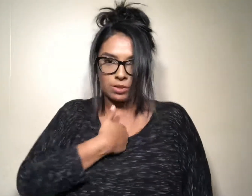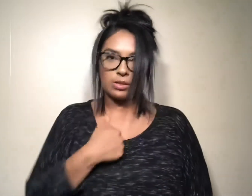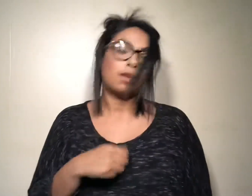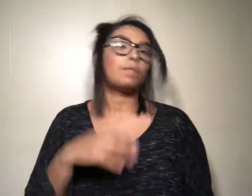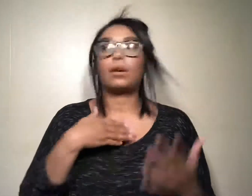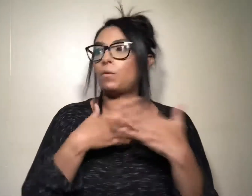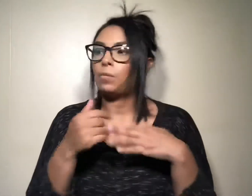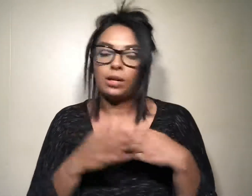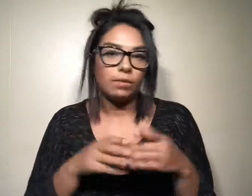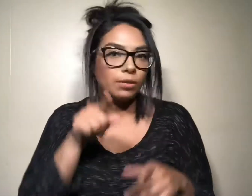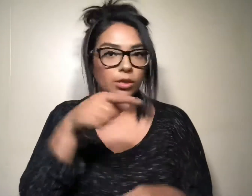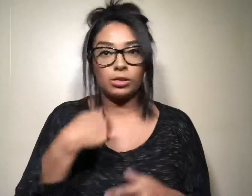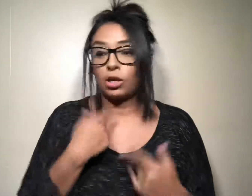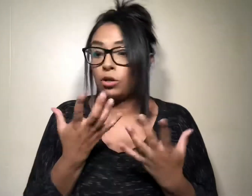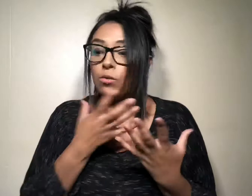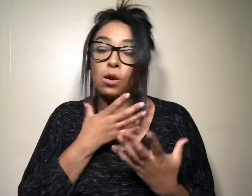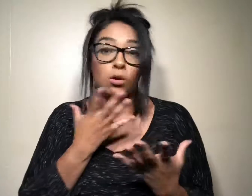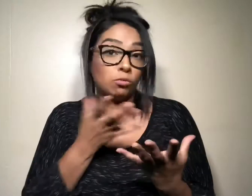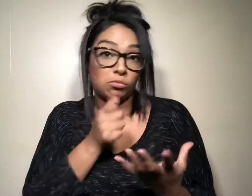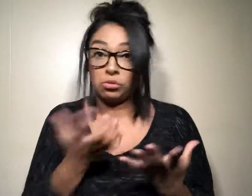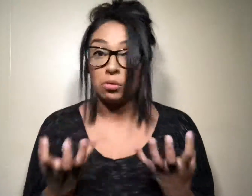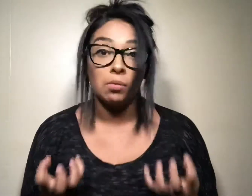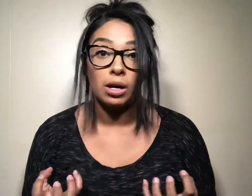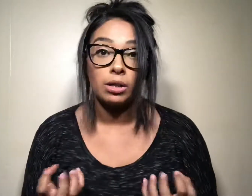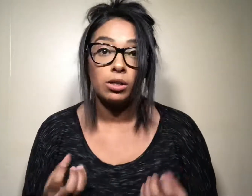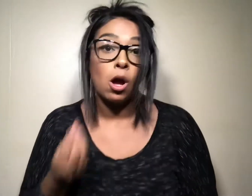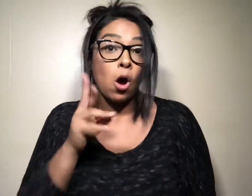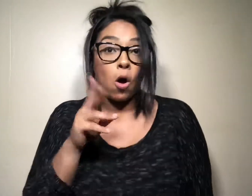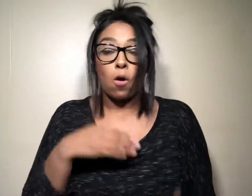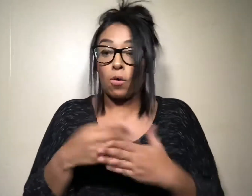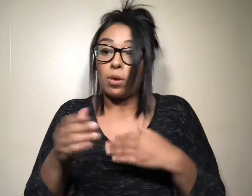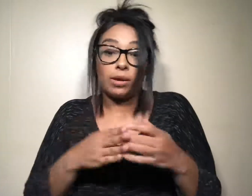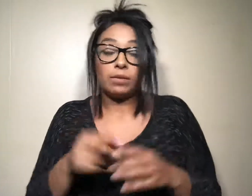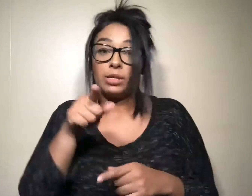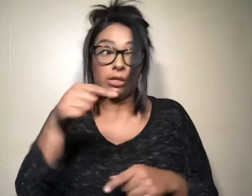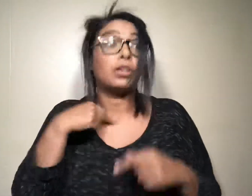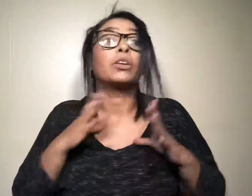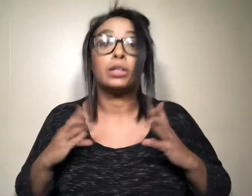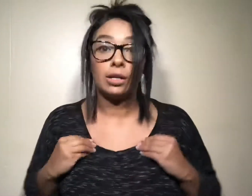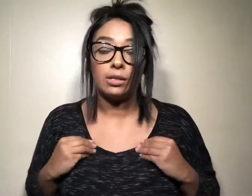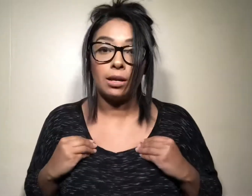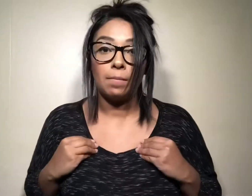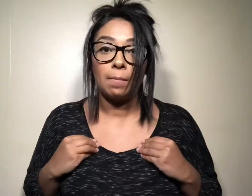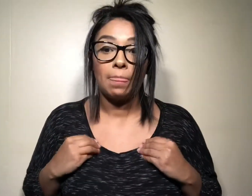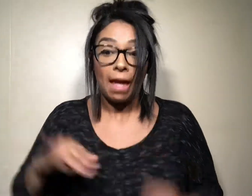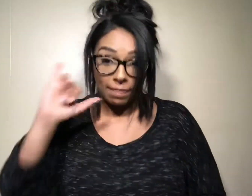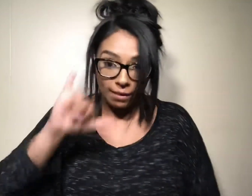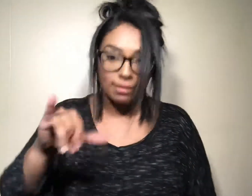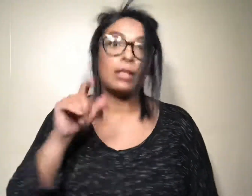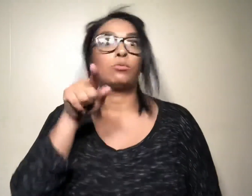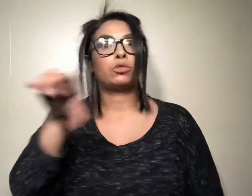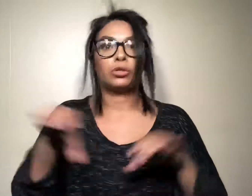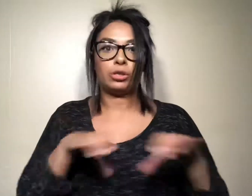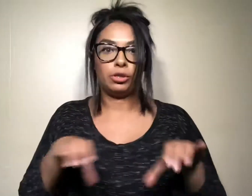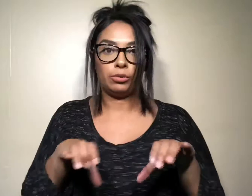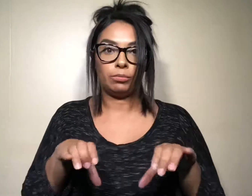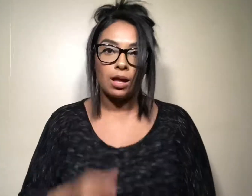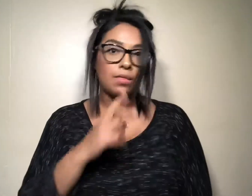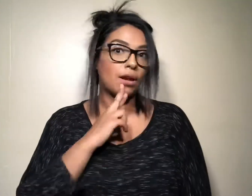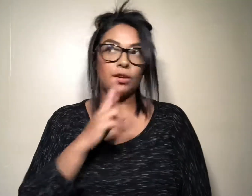yourself whatever it is that you want or whatever it is that you accept. That's what you do, that